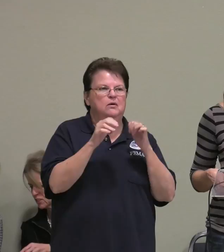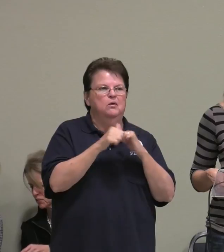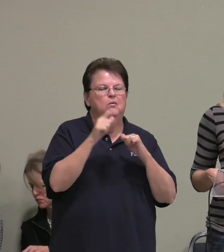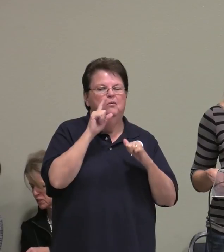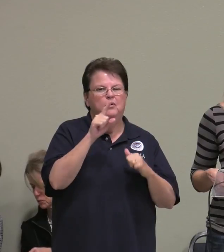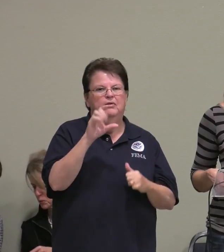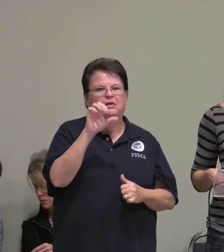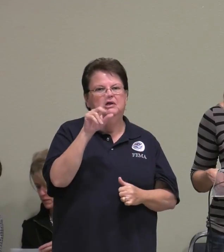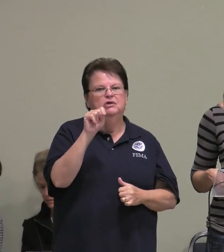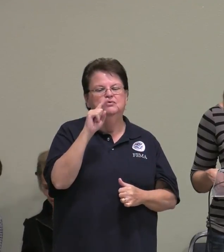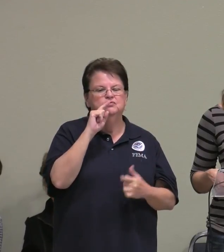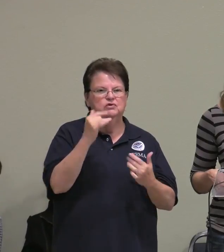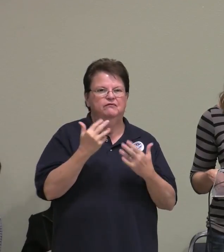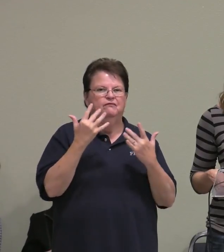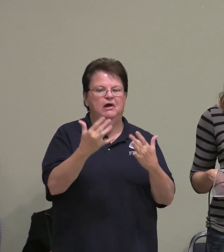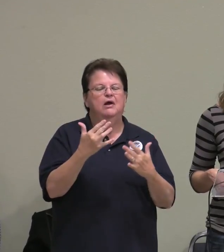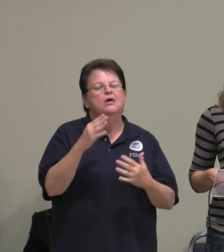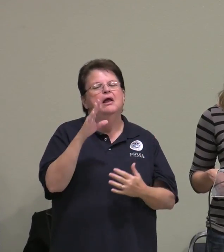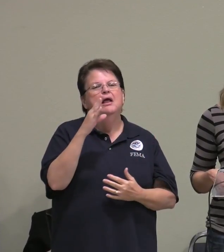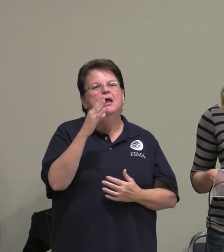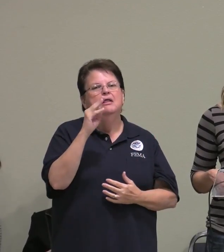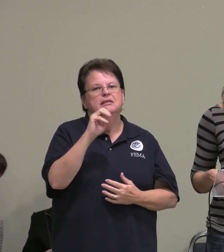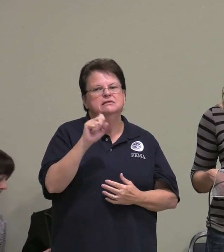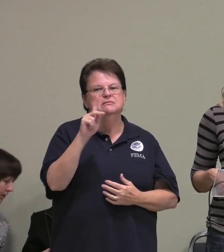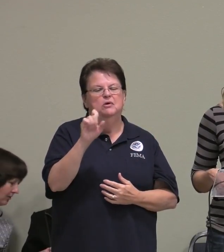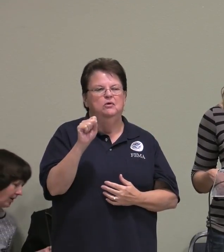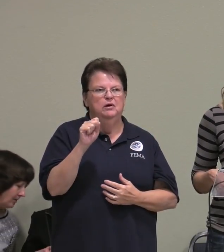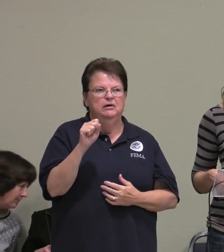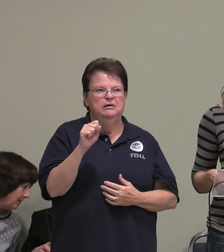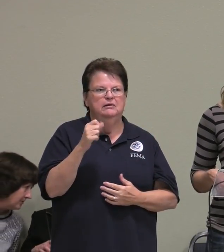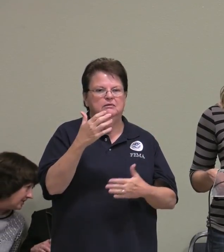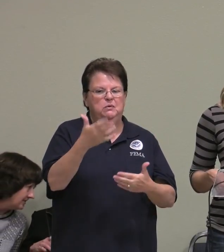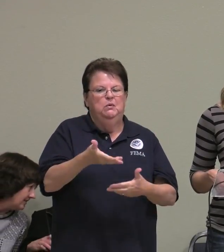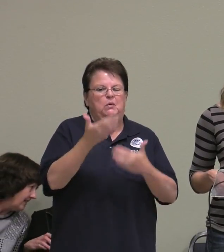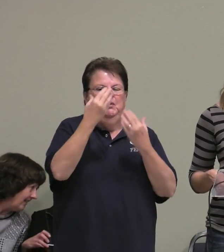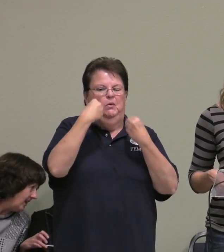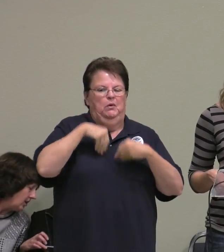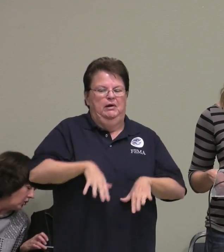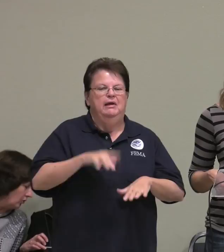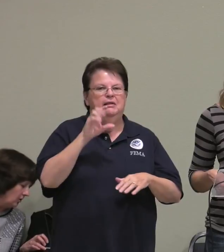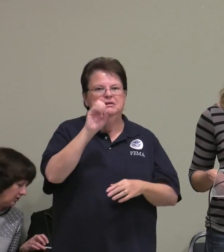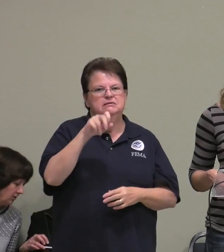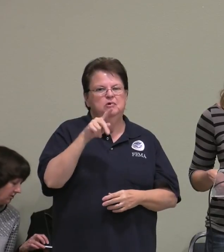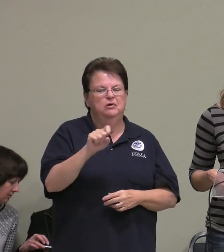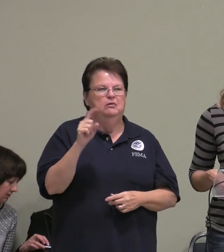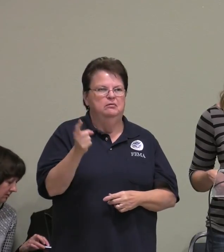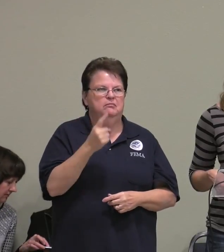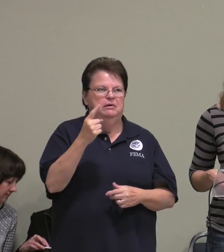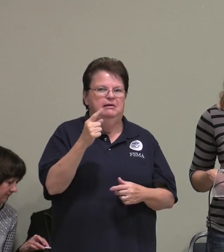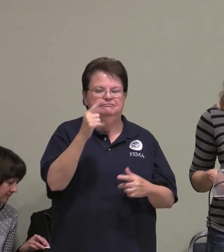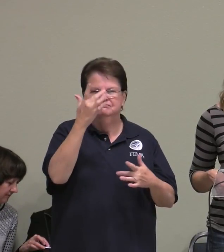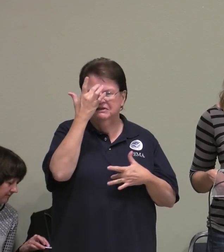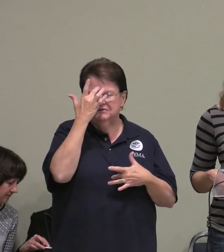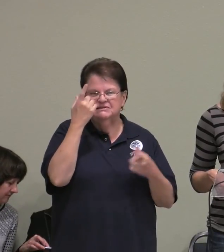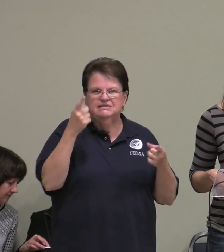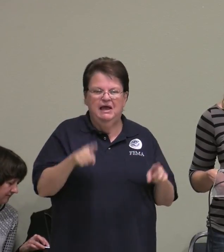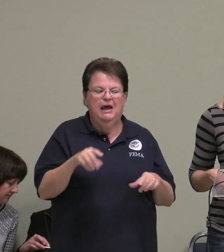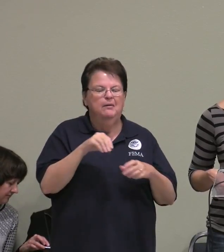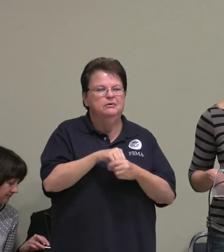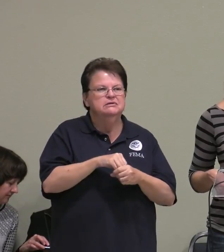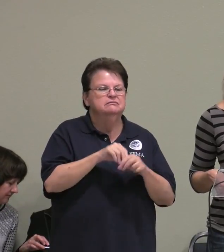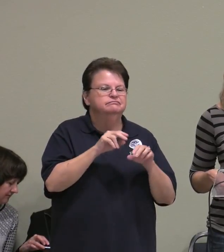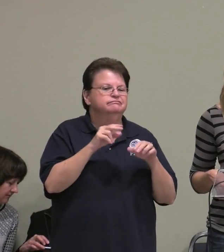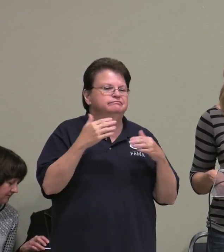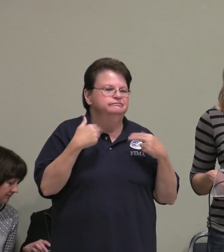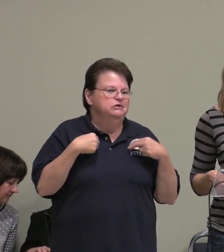their acute exposure to the fire and the smoke. They had smoke inhalation but you know illnesses happen in shelters in human